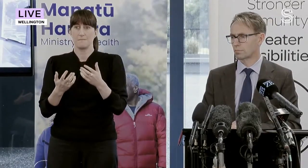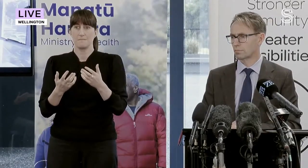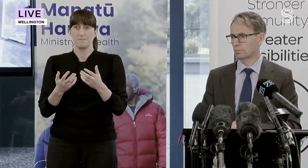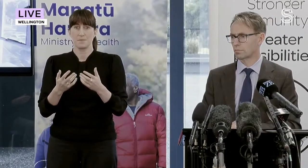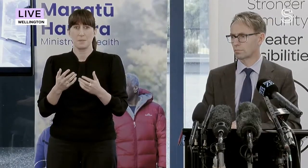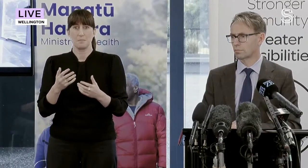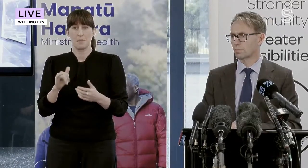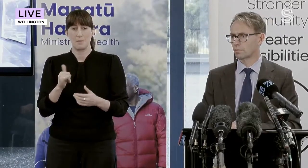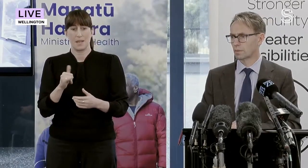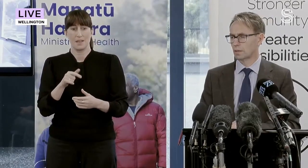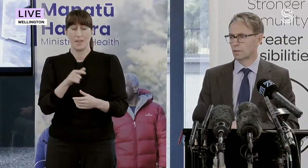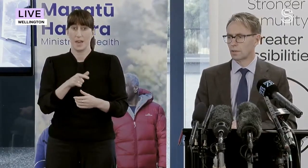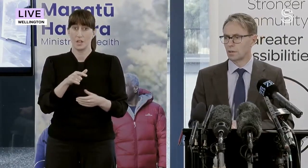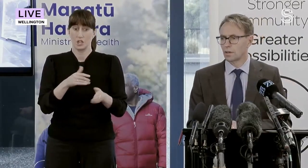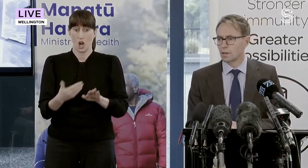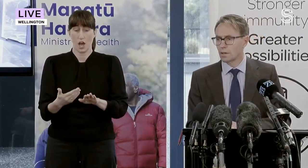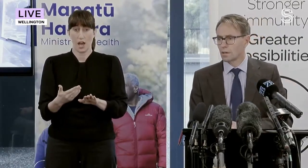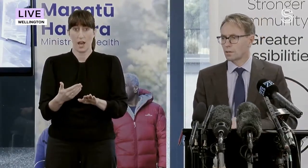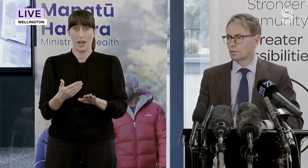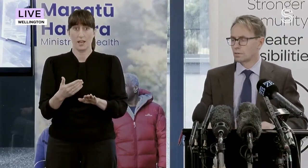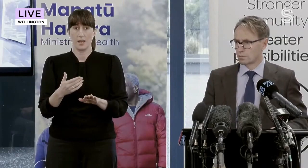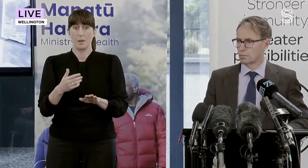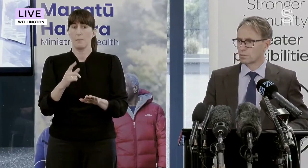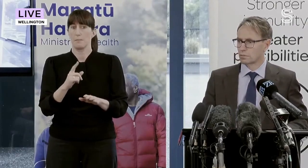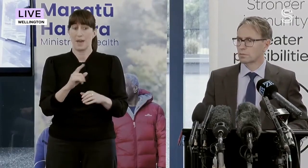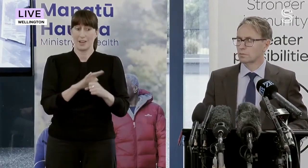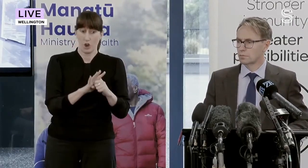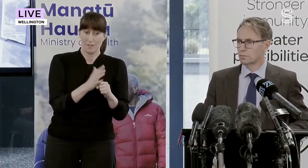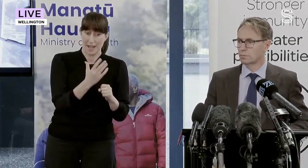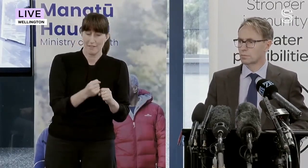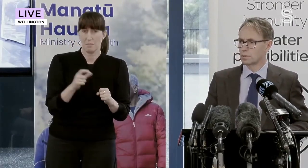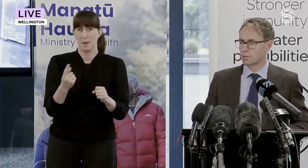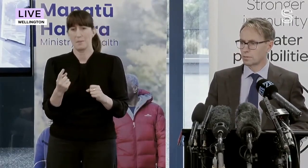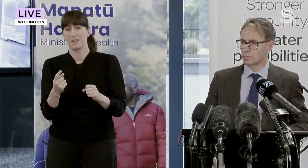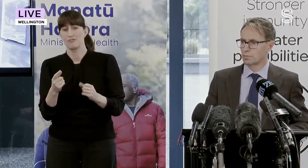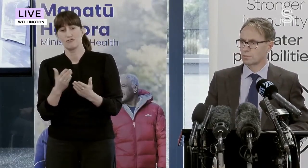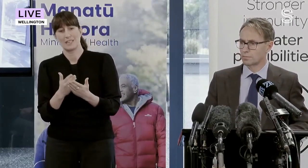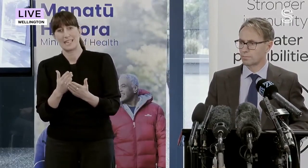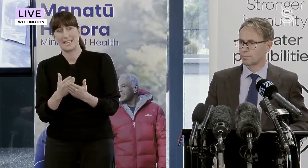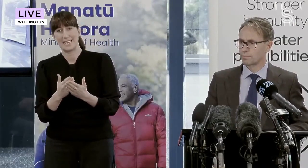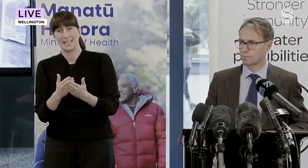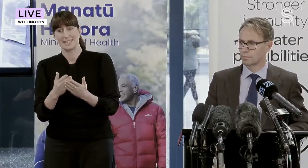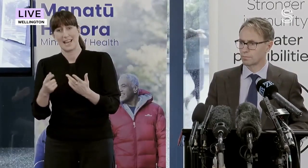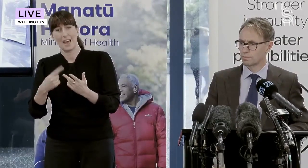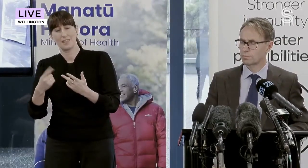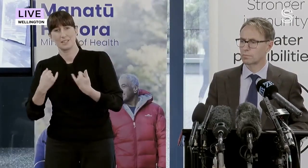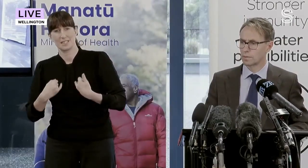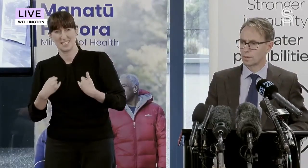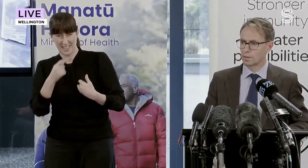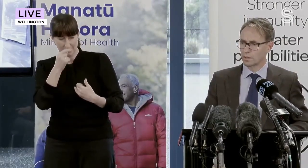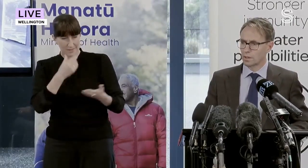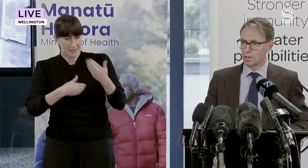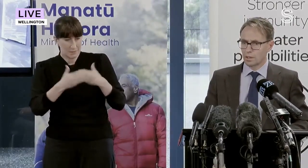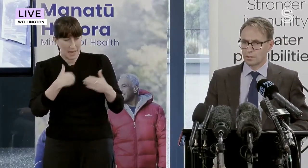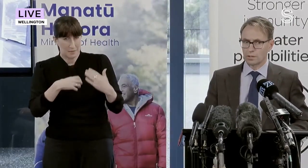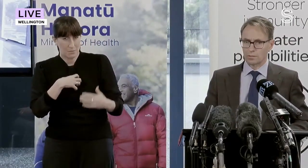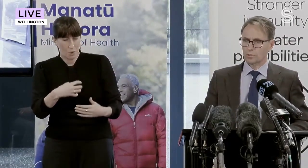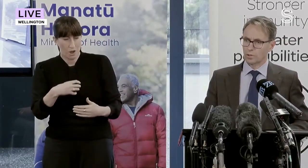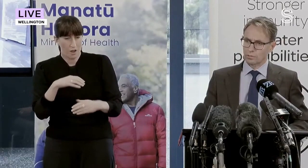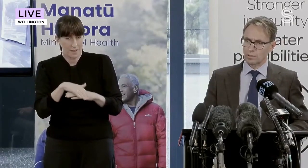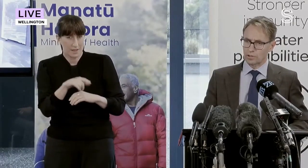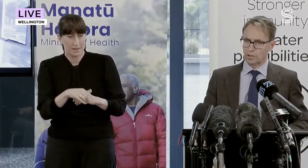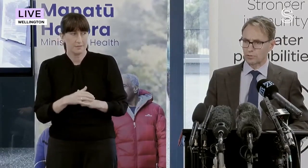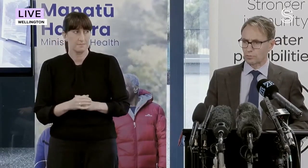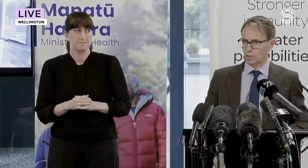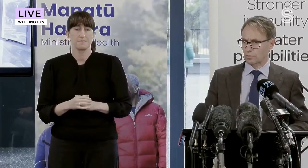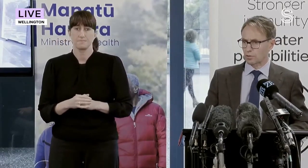other illnesses that were dying from, and so there's not so much attention given to it. But yeah, you able to explain a bit more about that? Yeah,